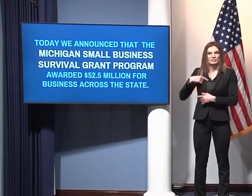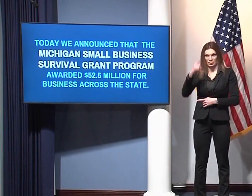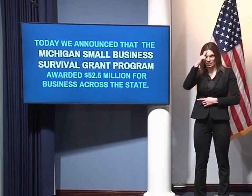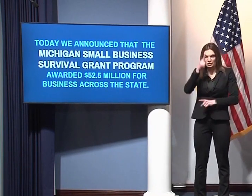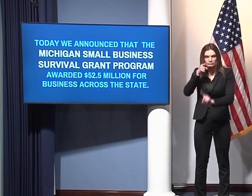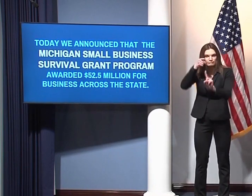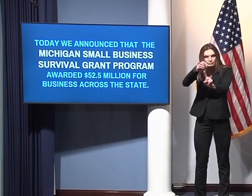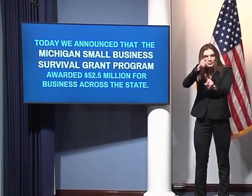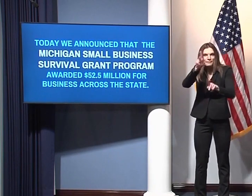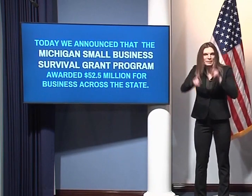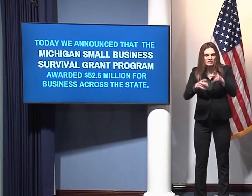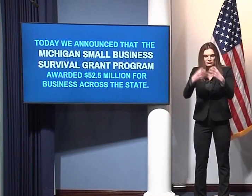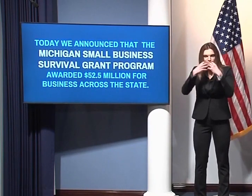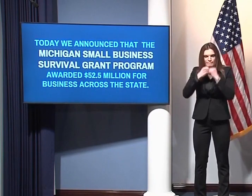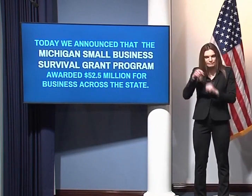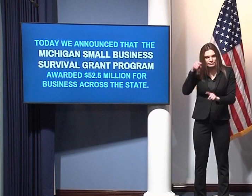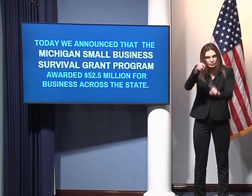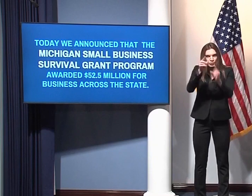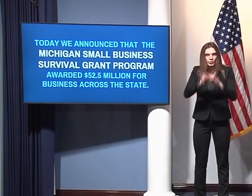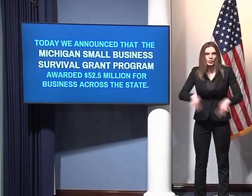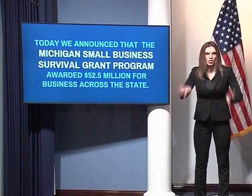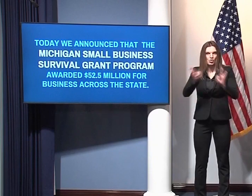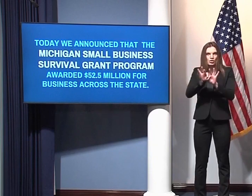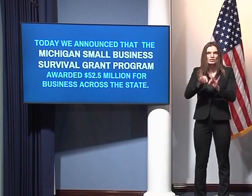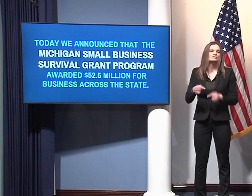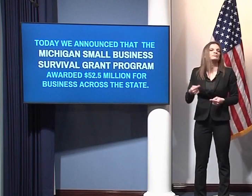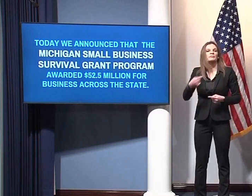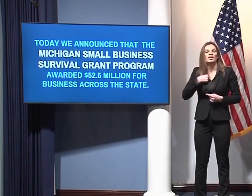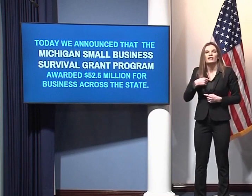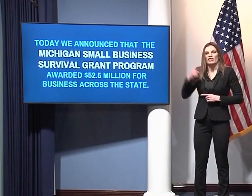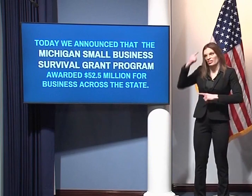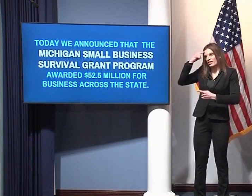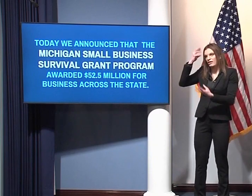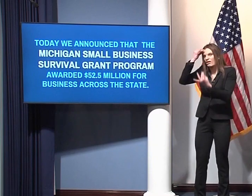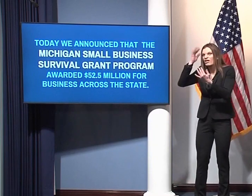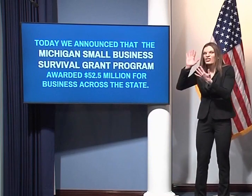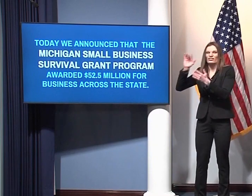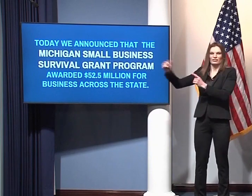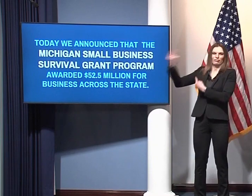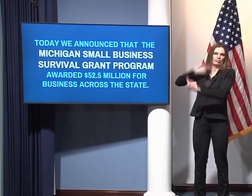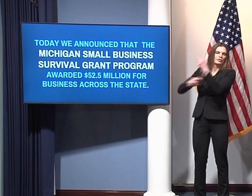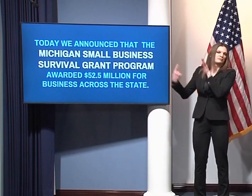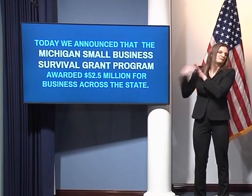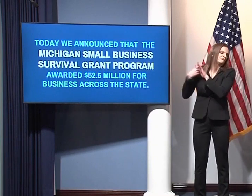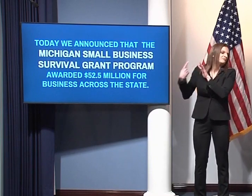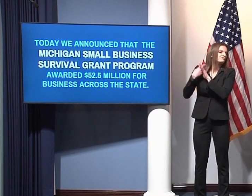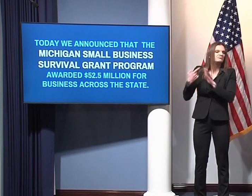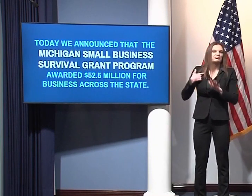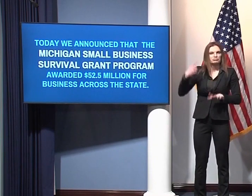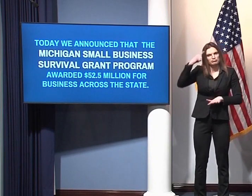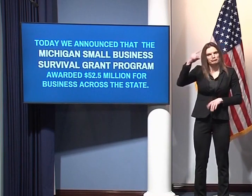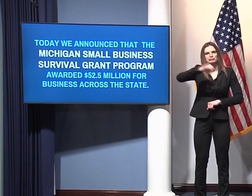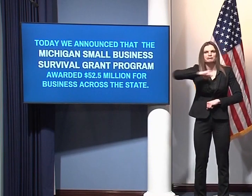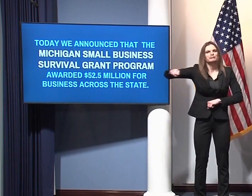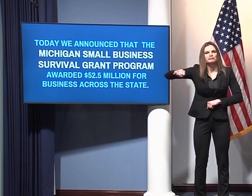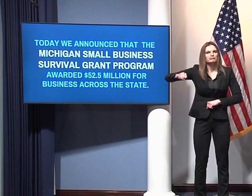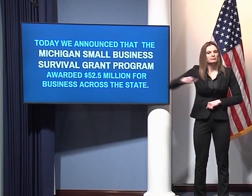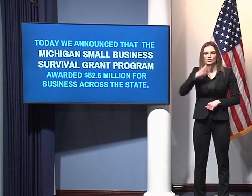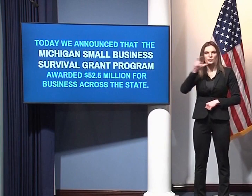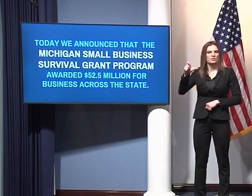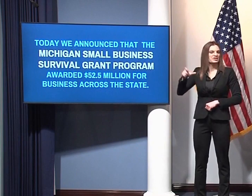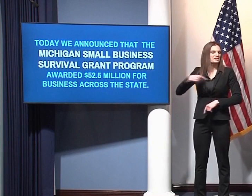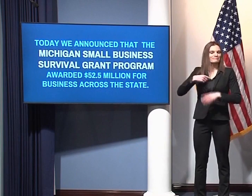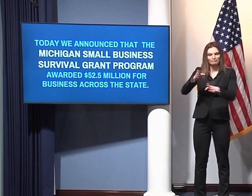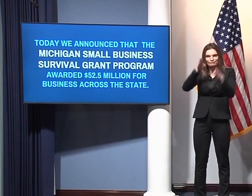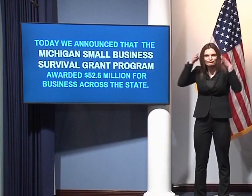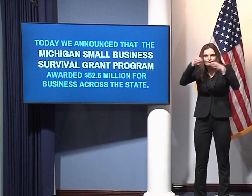deliver for the people of this state. My judgment will not get clouded by that noise. We're going to stay focused, and we're going to deliver for the